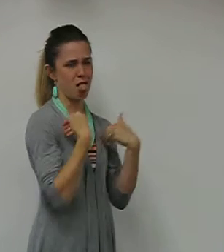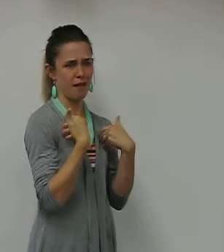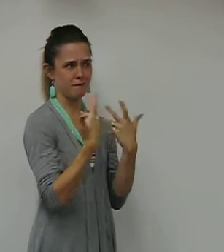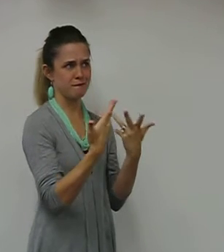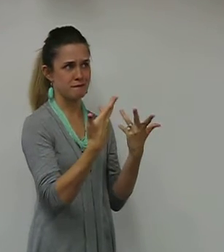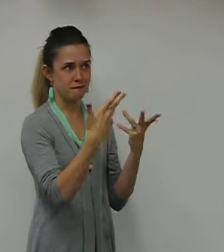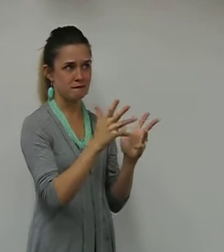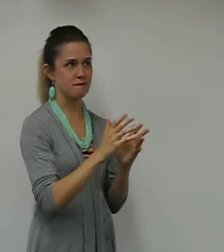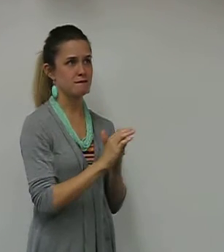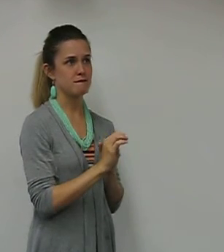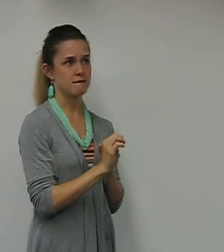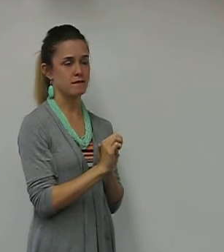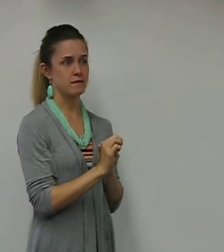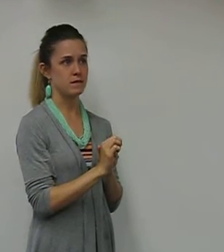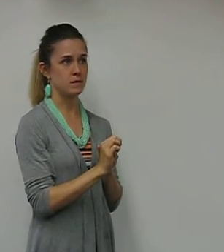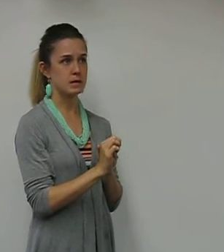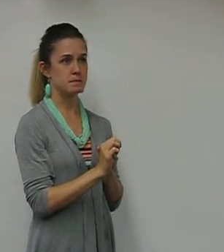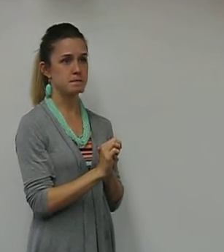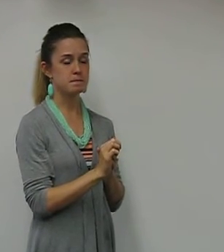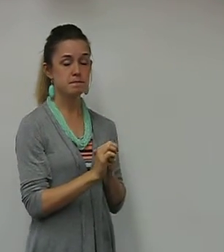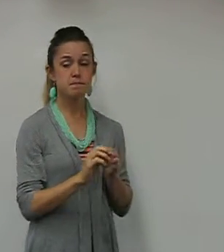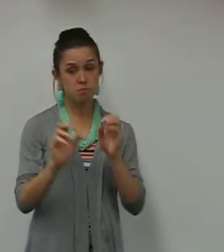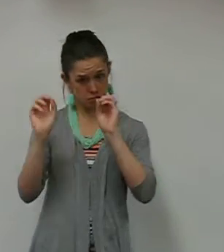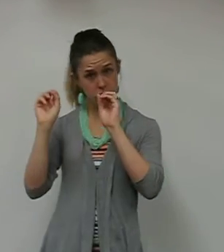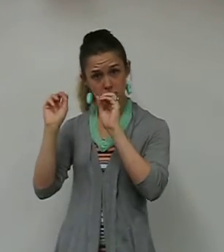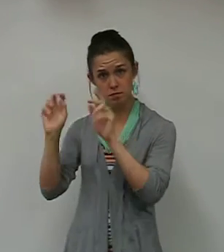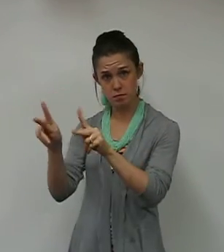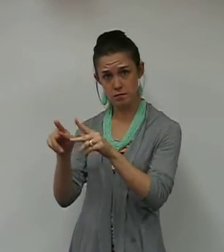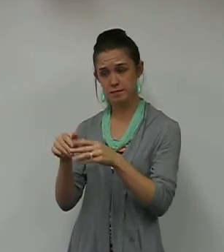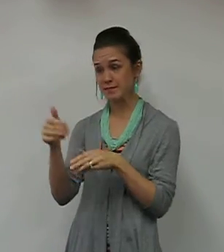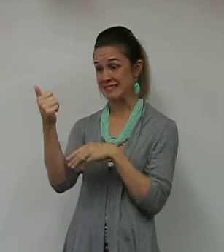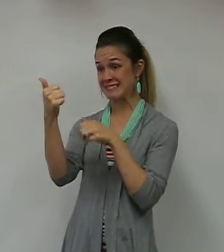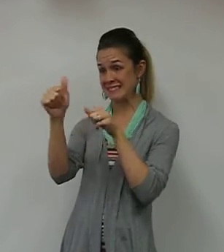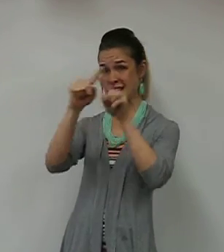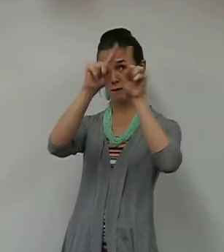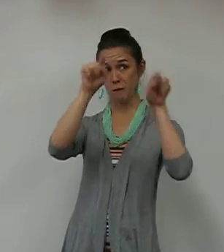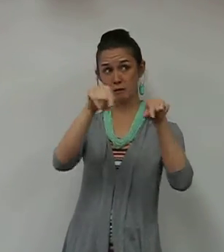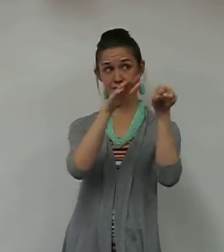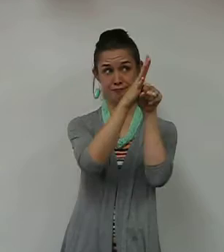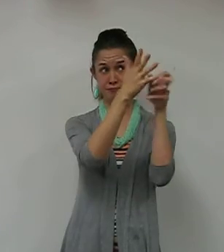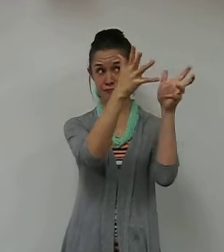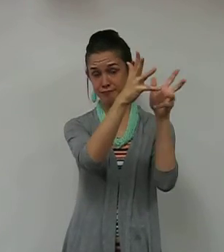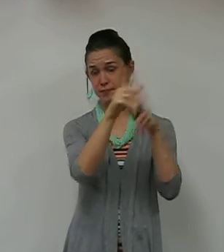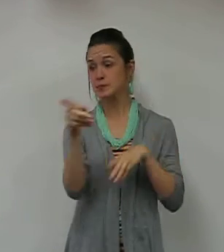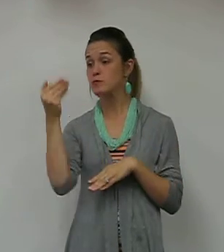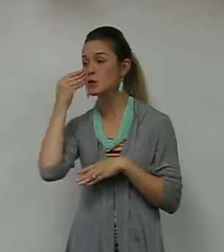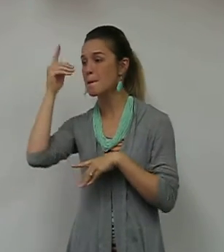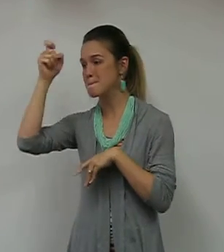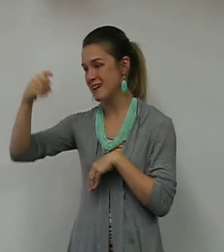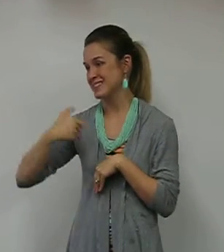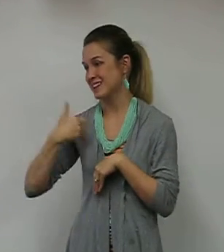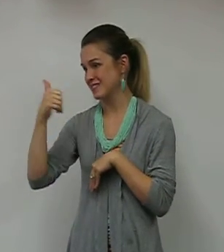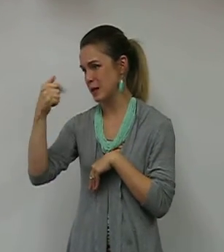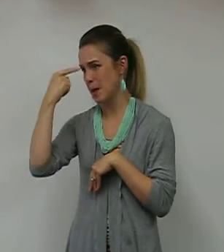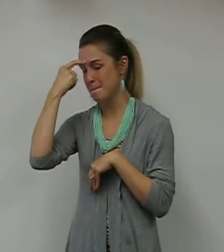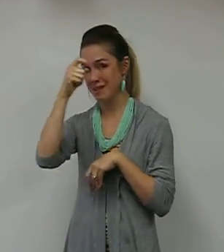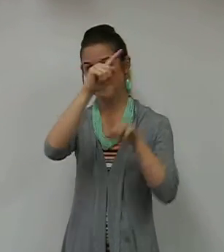in the 10 frame. Okay. So the 10 frame is full. So you know that it has to be 10 in there because it's full.